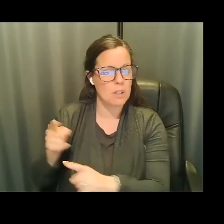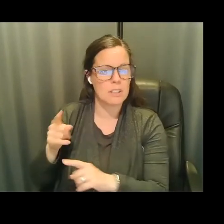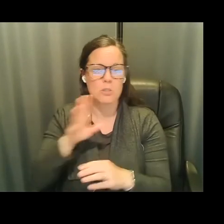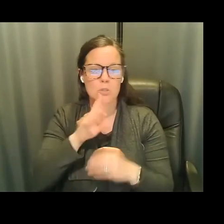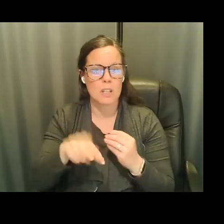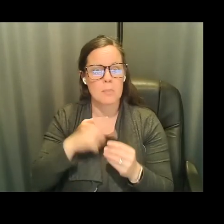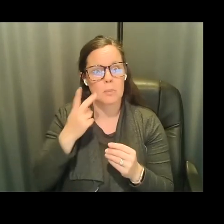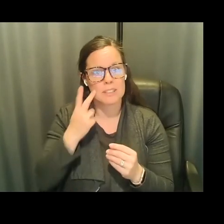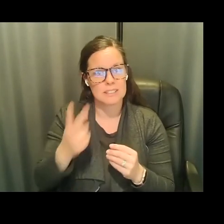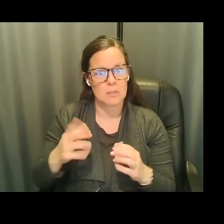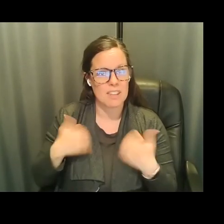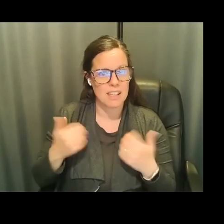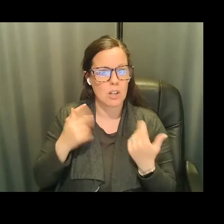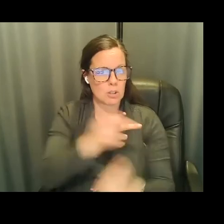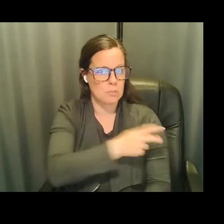patients.